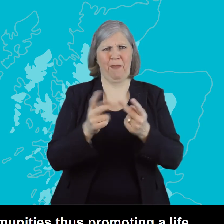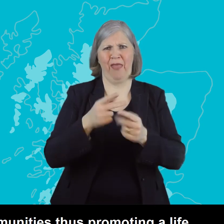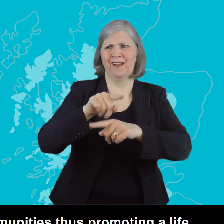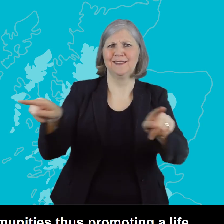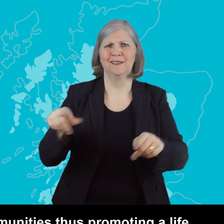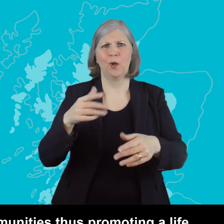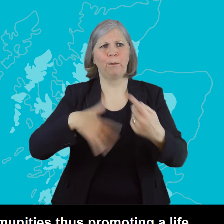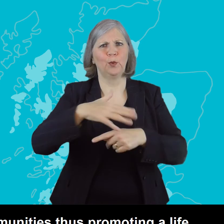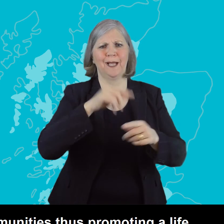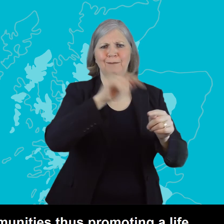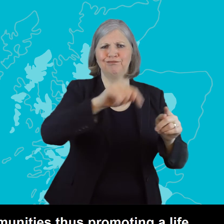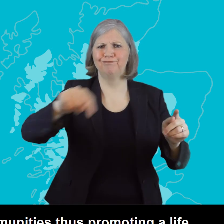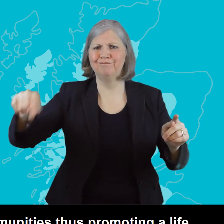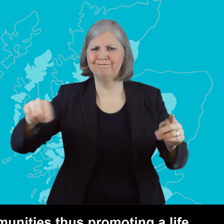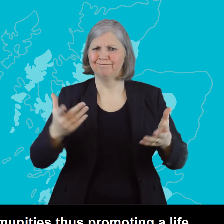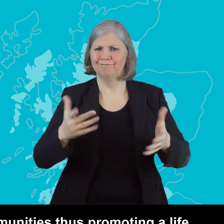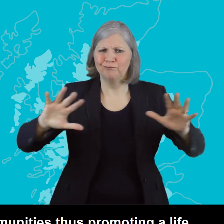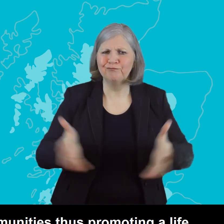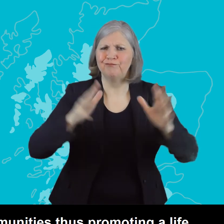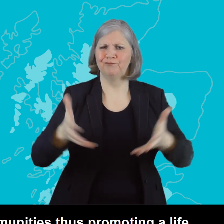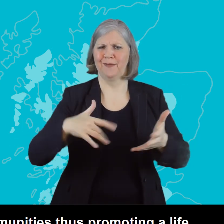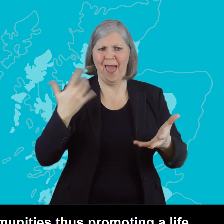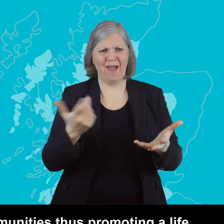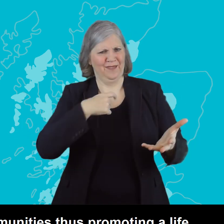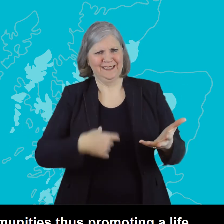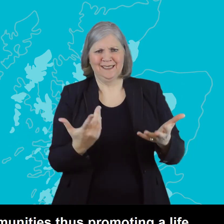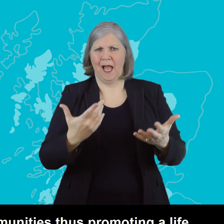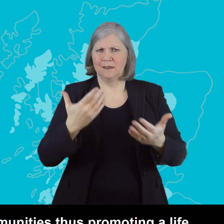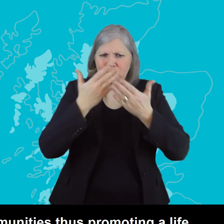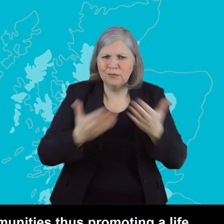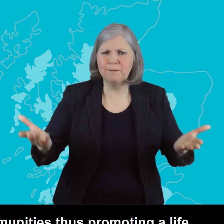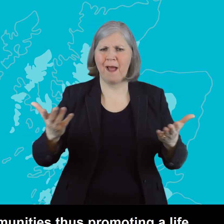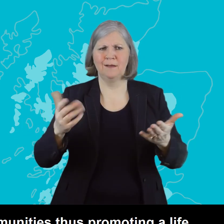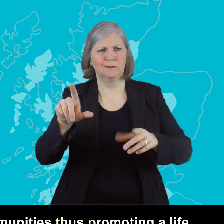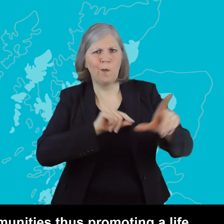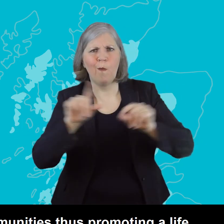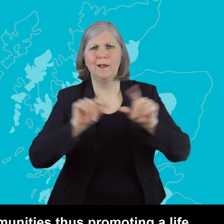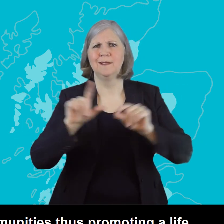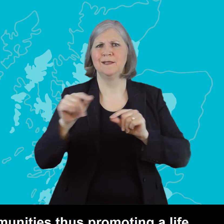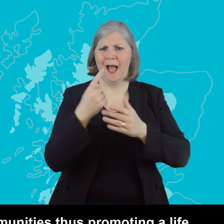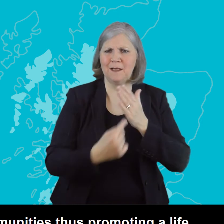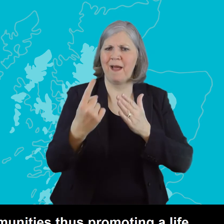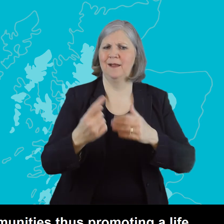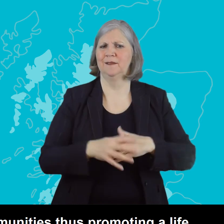in our communities, thus promoting a life of dignity, respect, choice and independence.